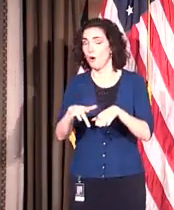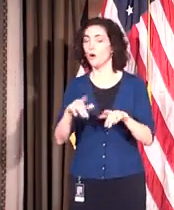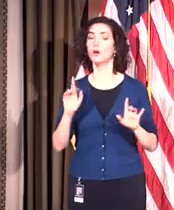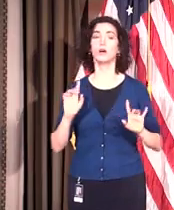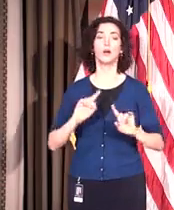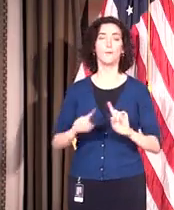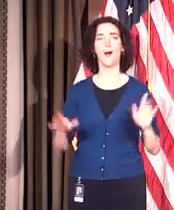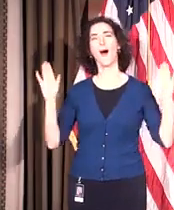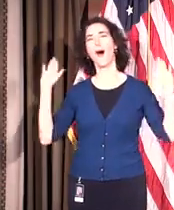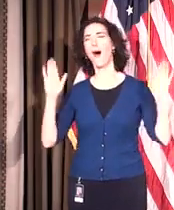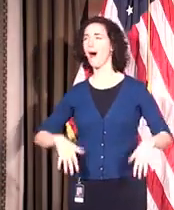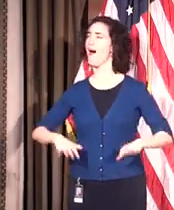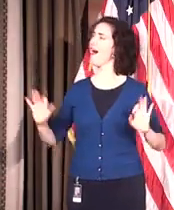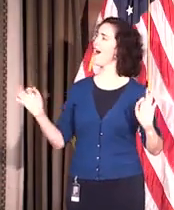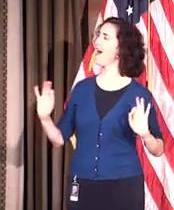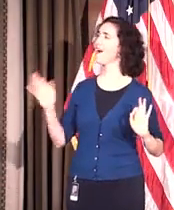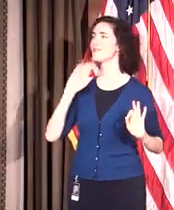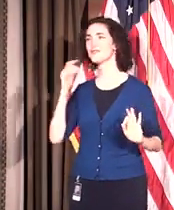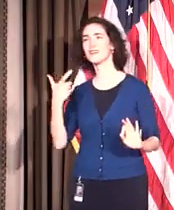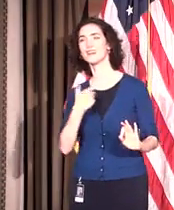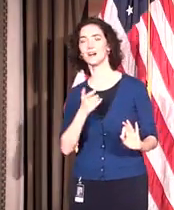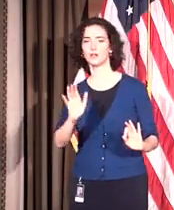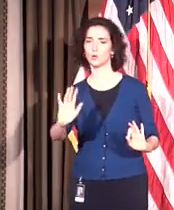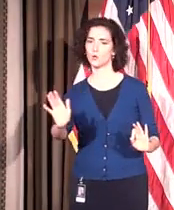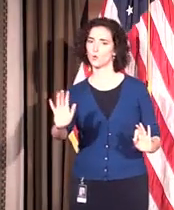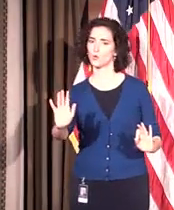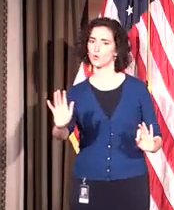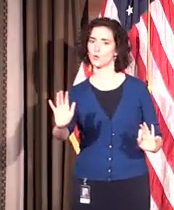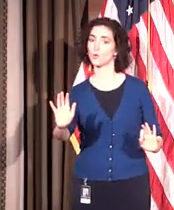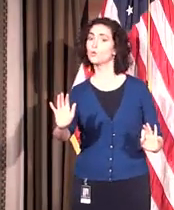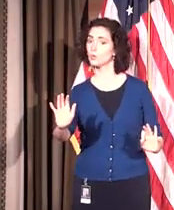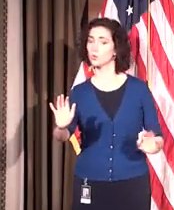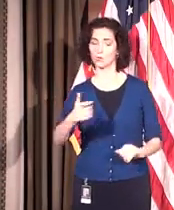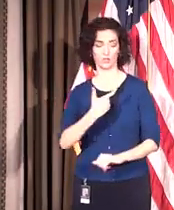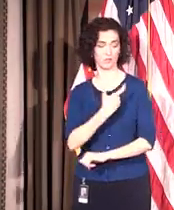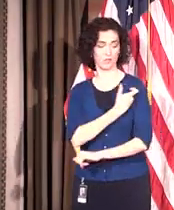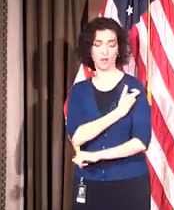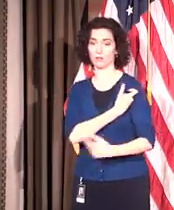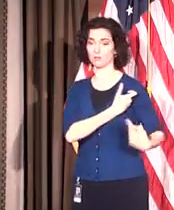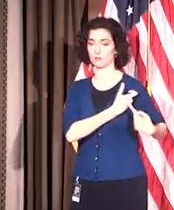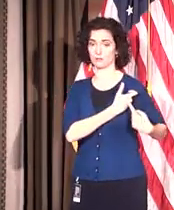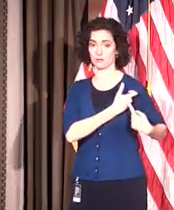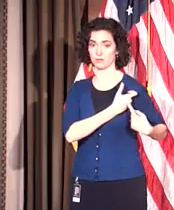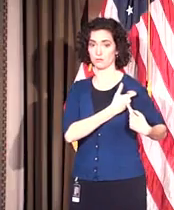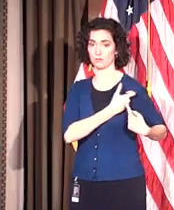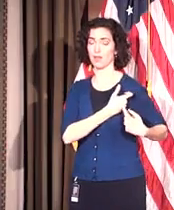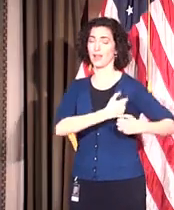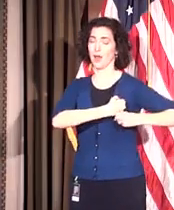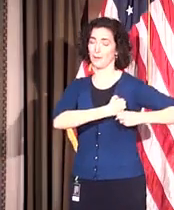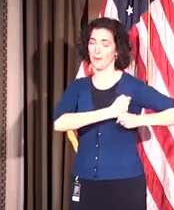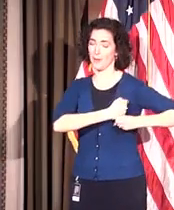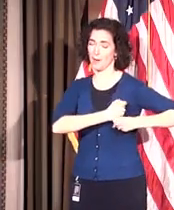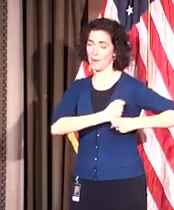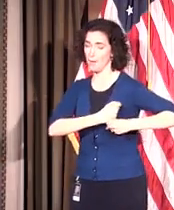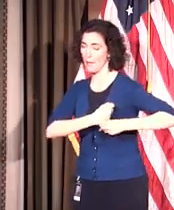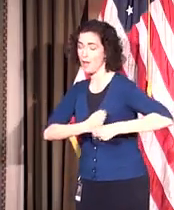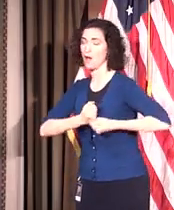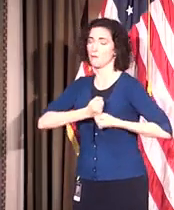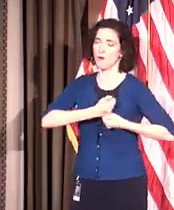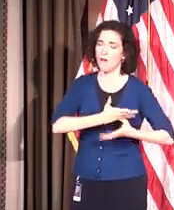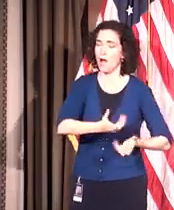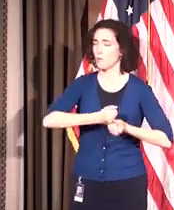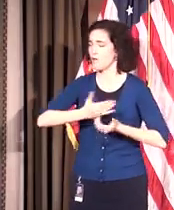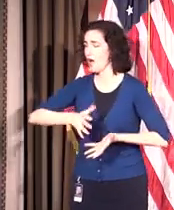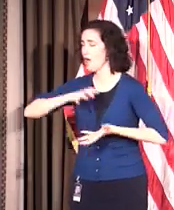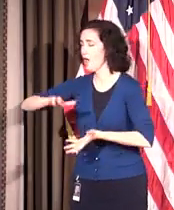ourselves. It's going to take many months before vaccines are produced and distributed